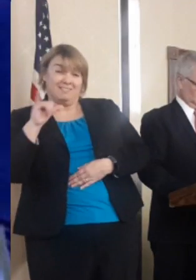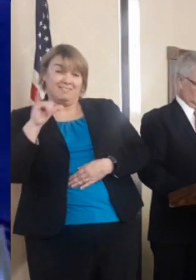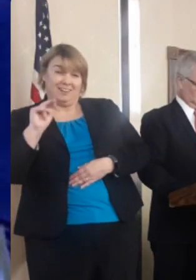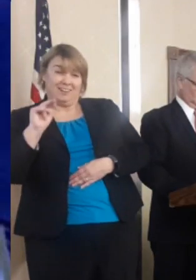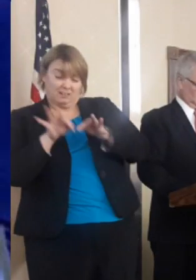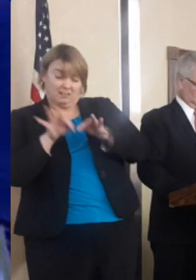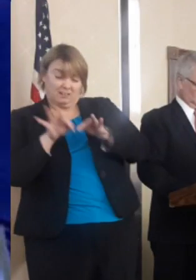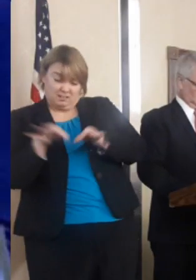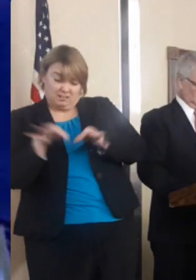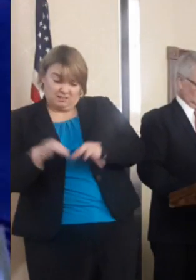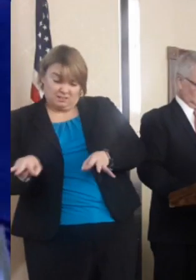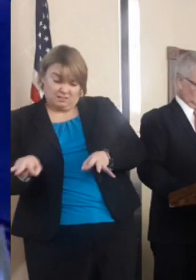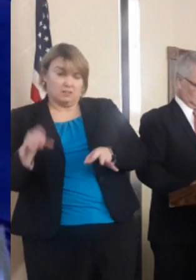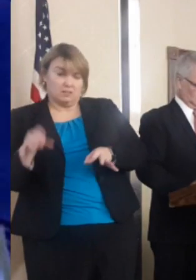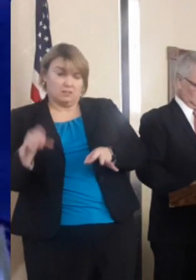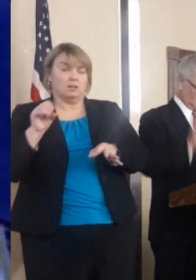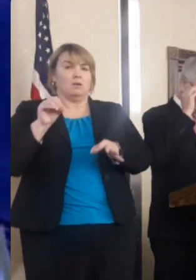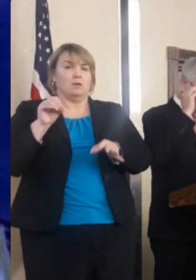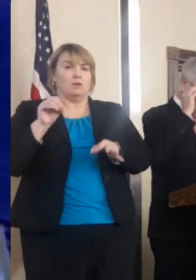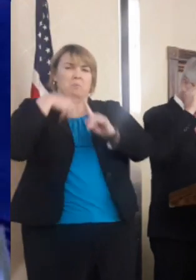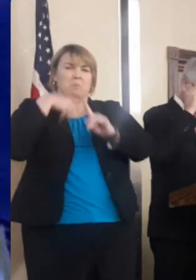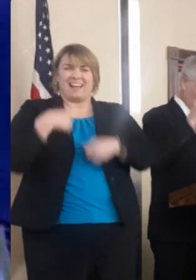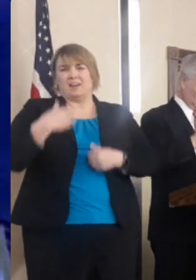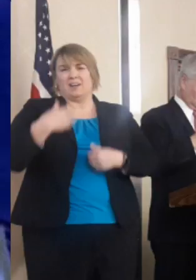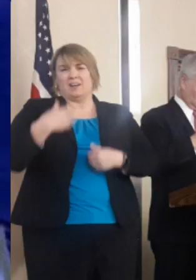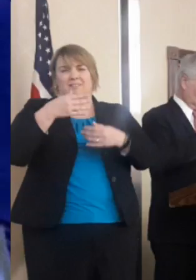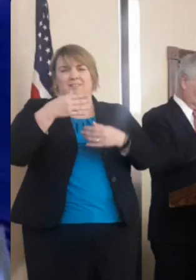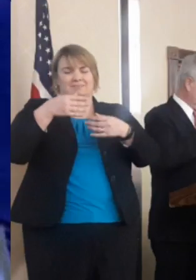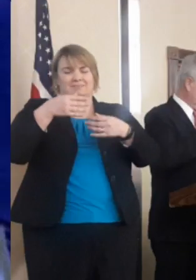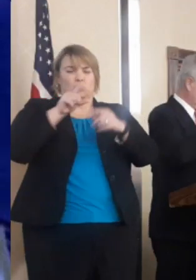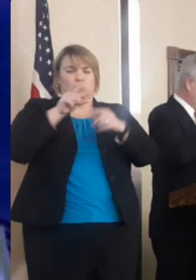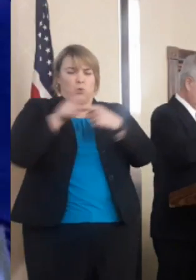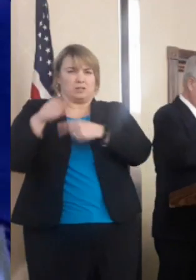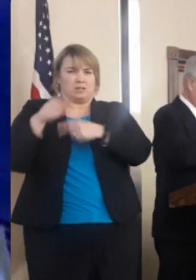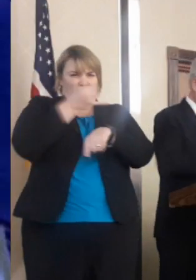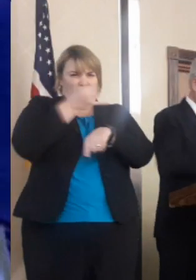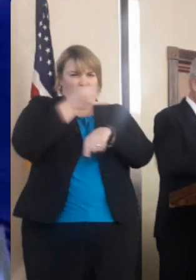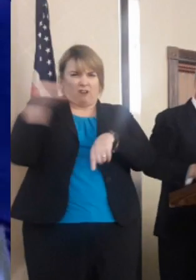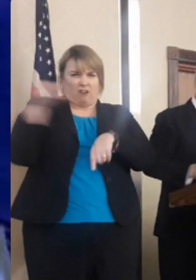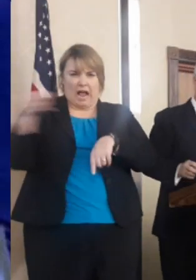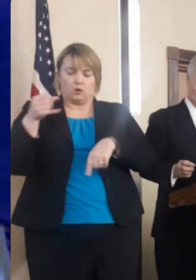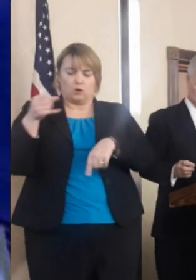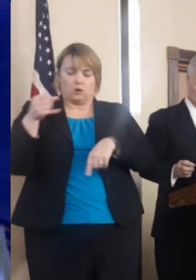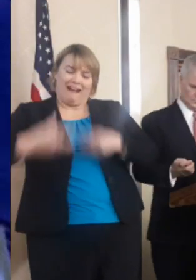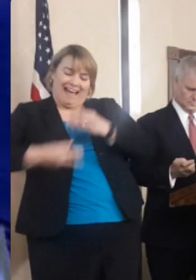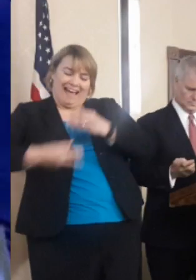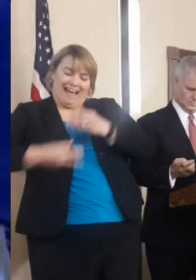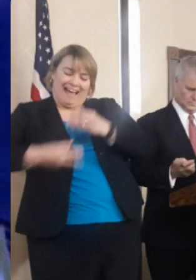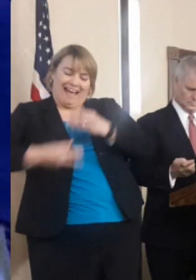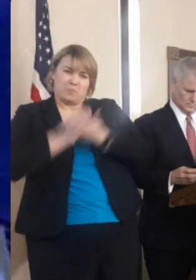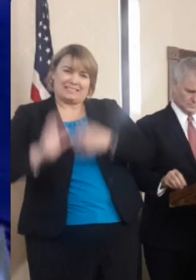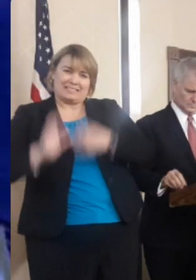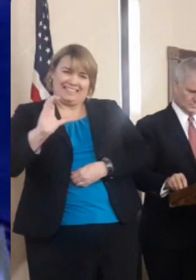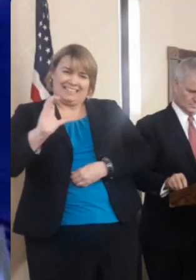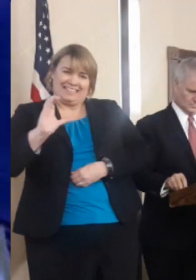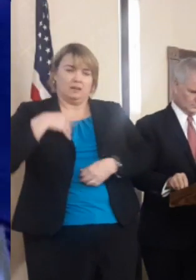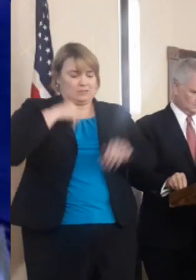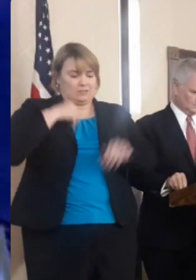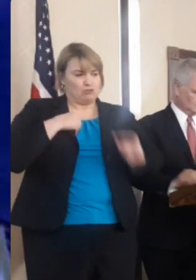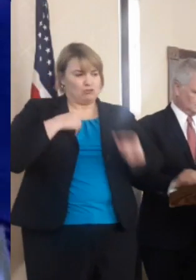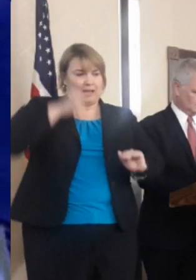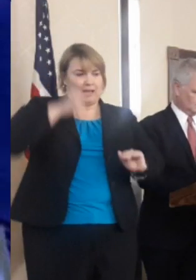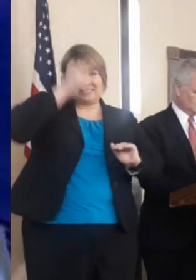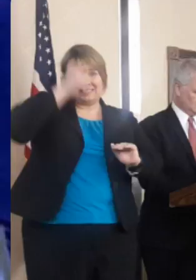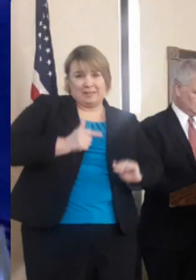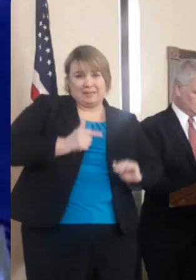or the strikeouts or the added in Part C, the child, sibling, or parents. I think those are all good ideas, but we're not doing that right